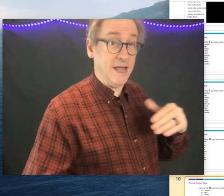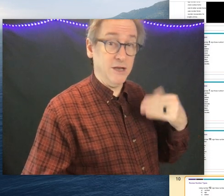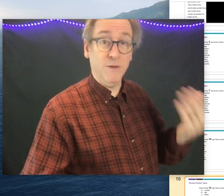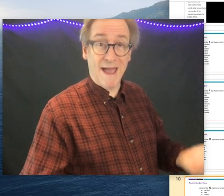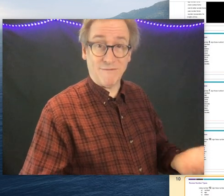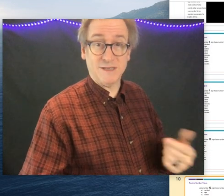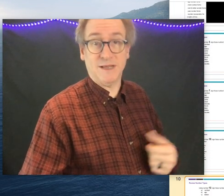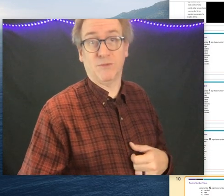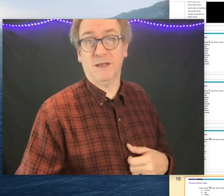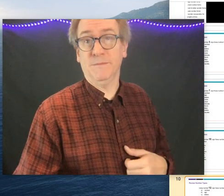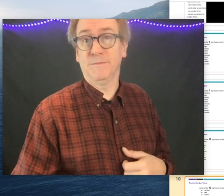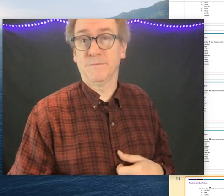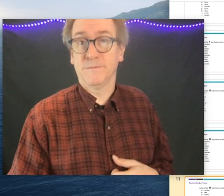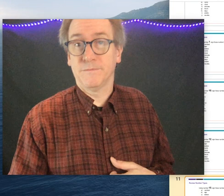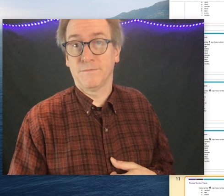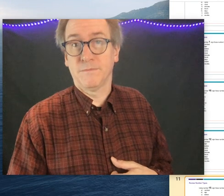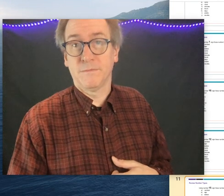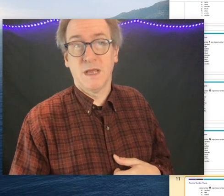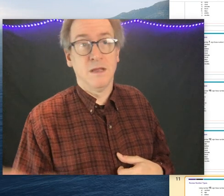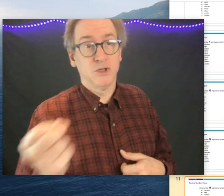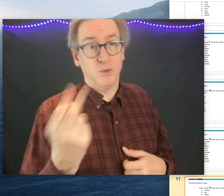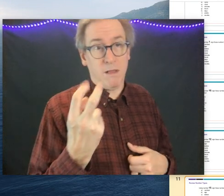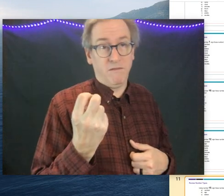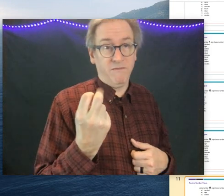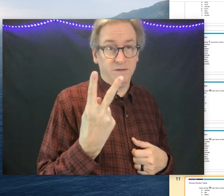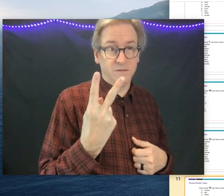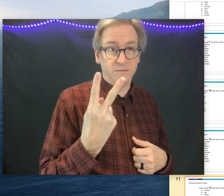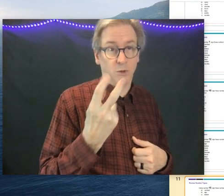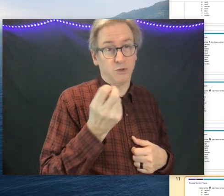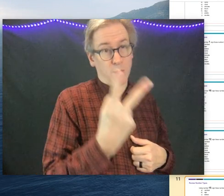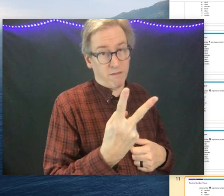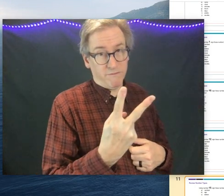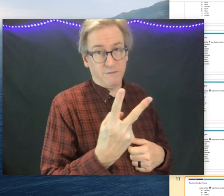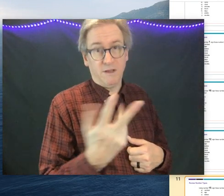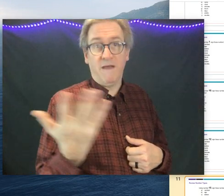12, again, you have to separate them. 12,